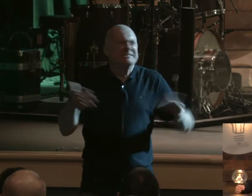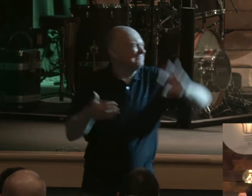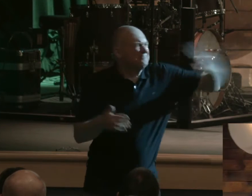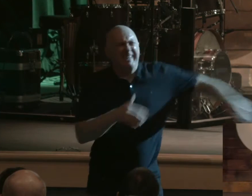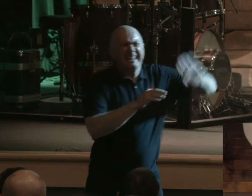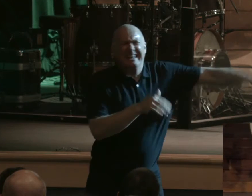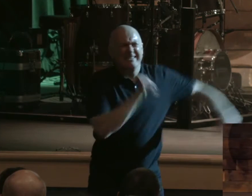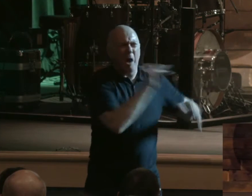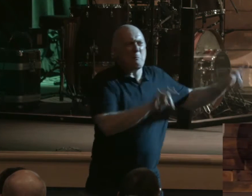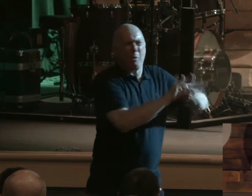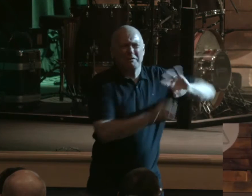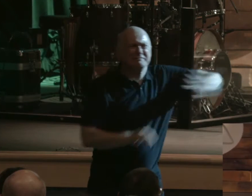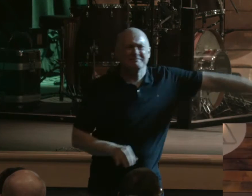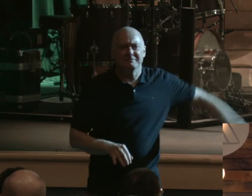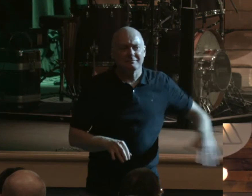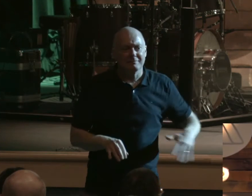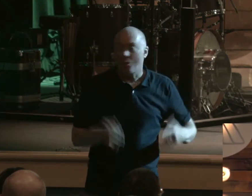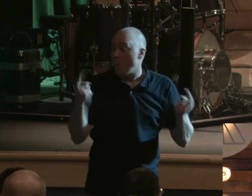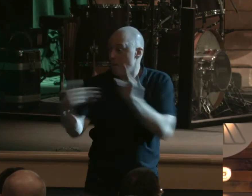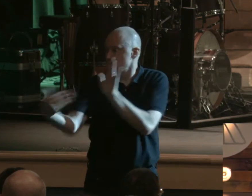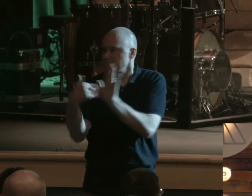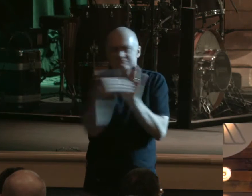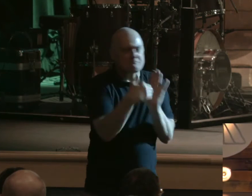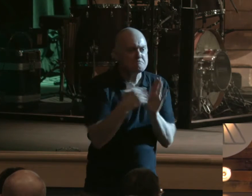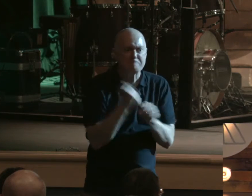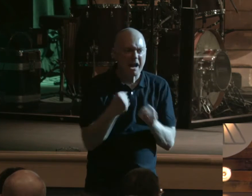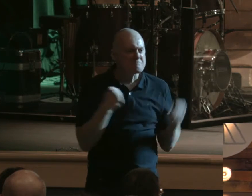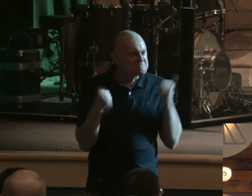It's such a powerful place to be.